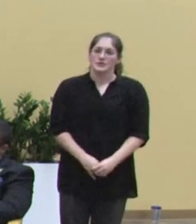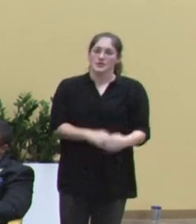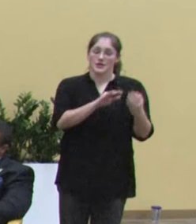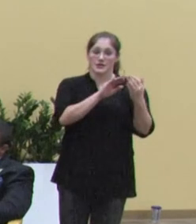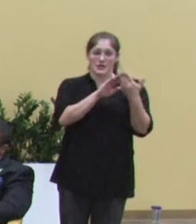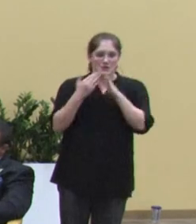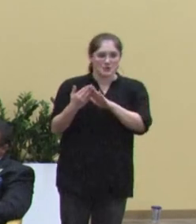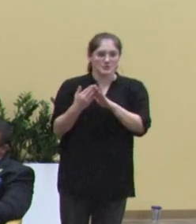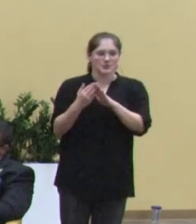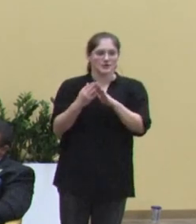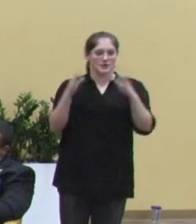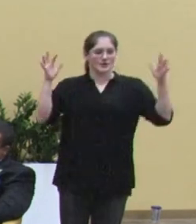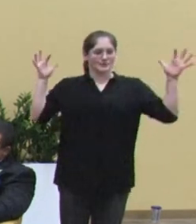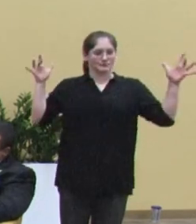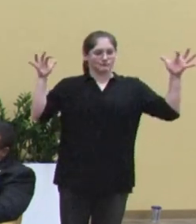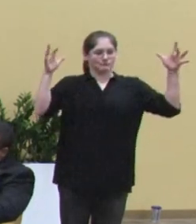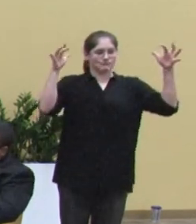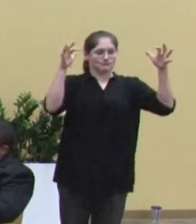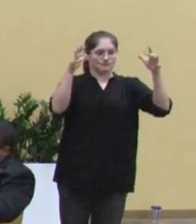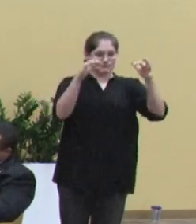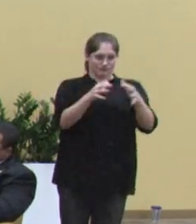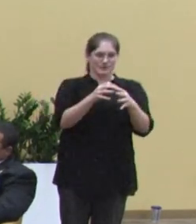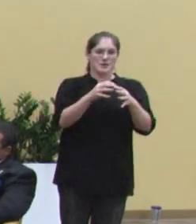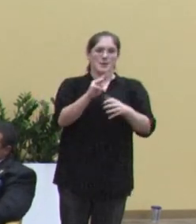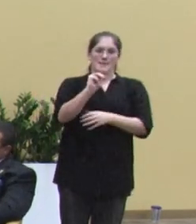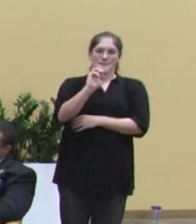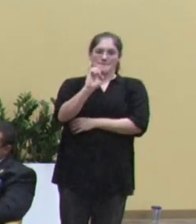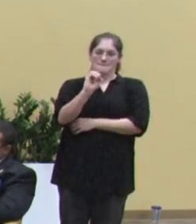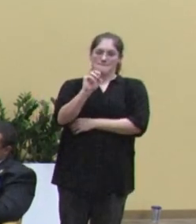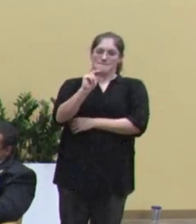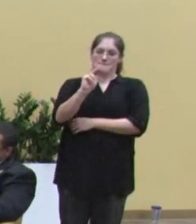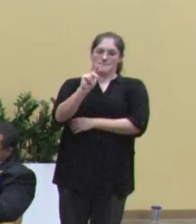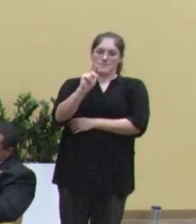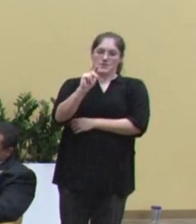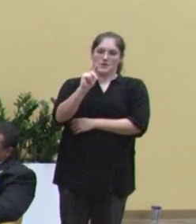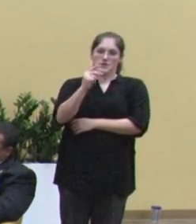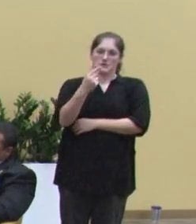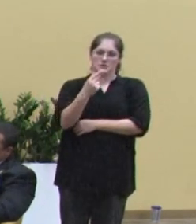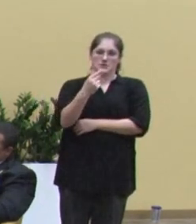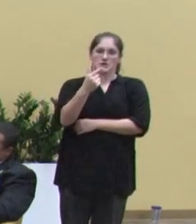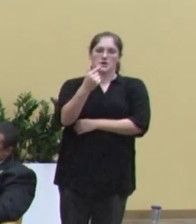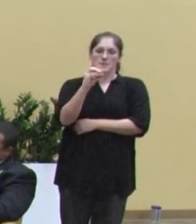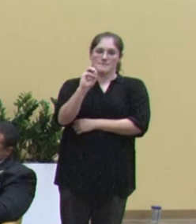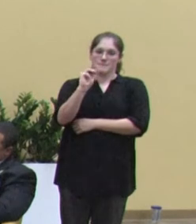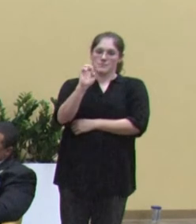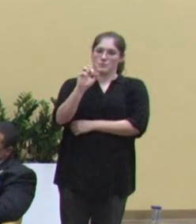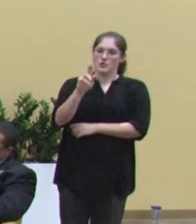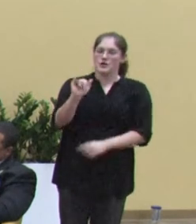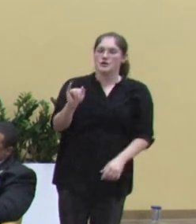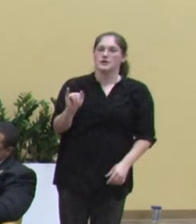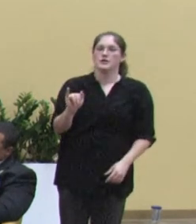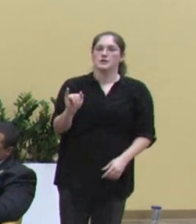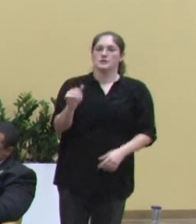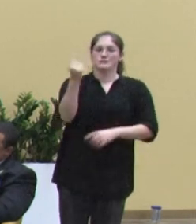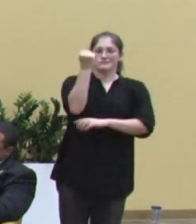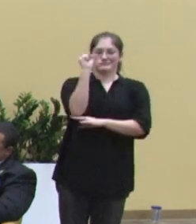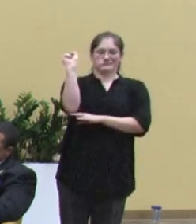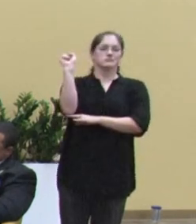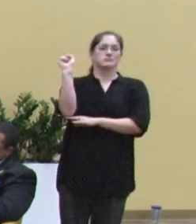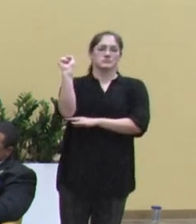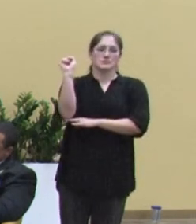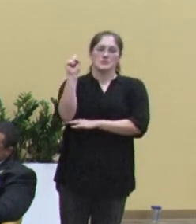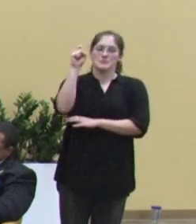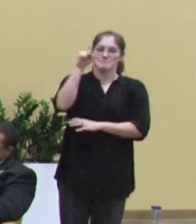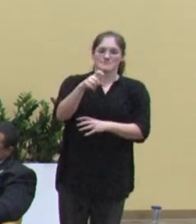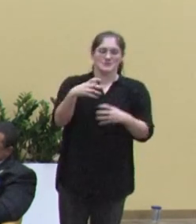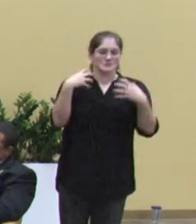Montgomery boycott, right? It was the community that did all of these marches, right? And so we need to get back to that strong sense